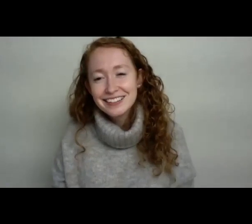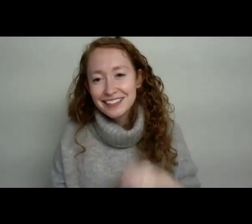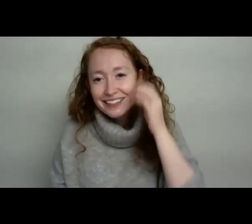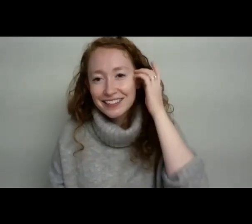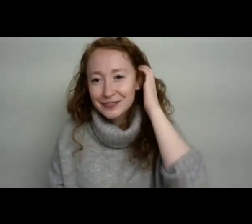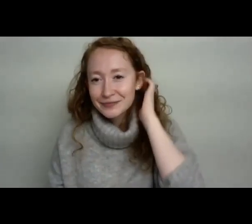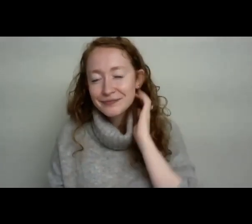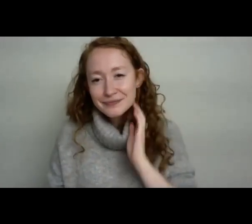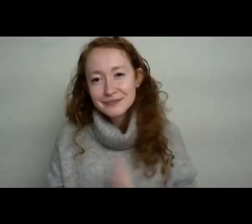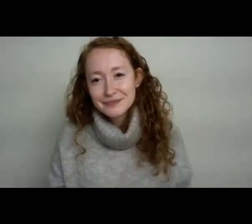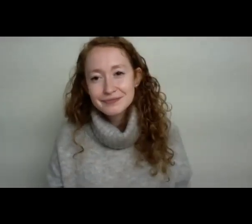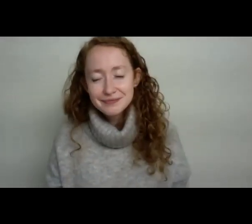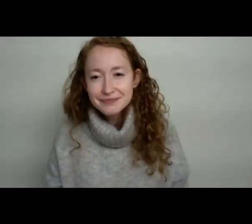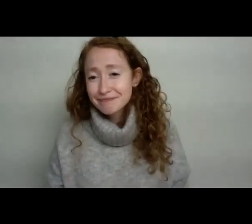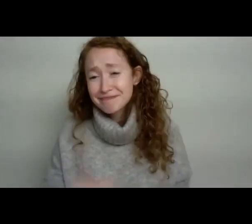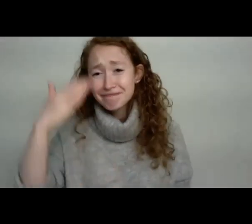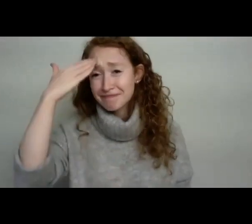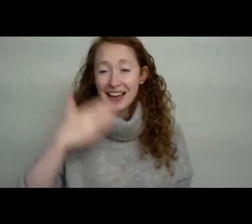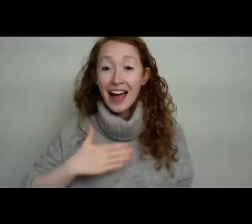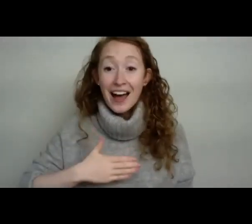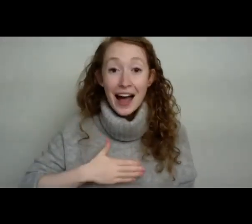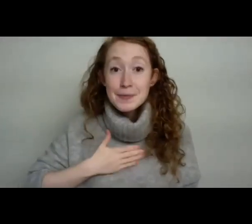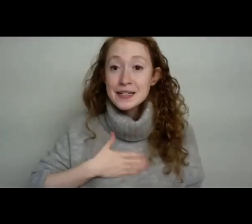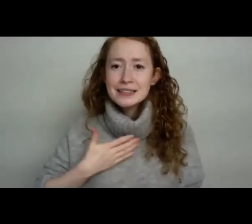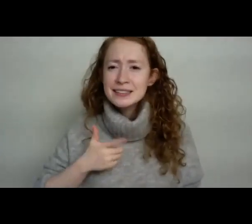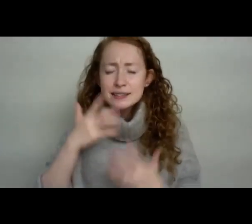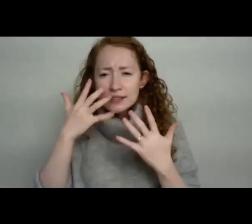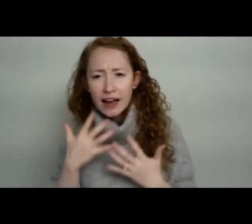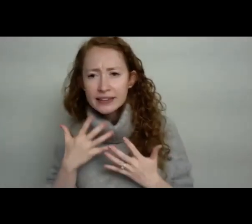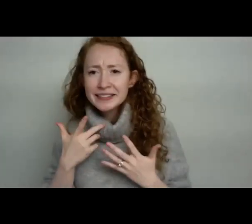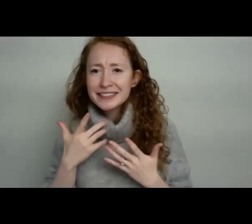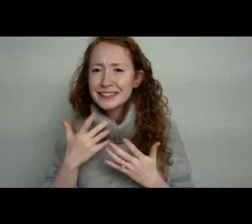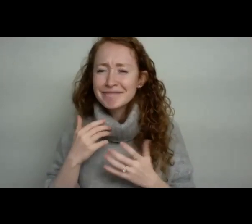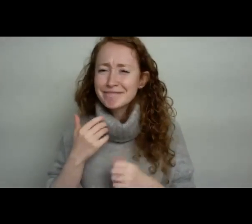also the transience of all emotion, happiness included.